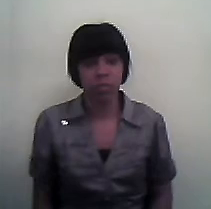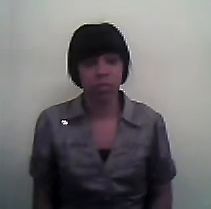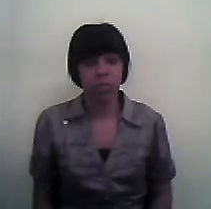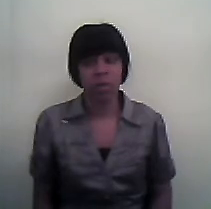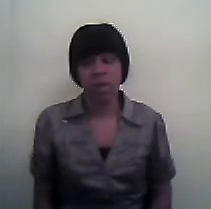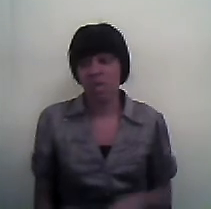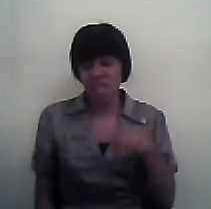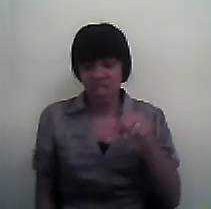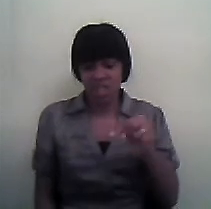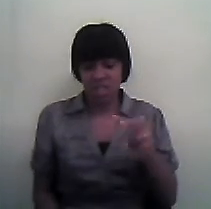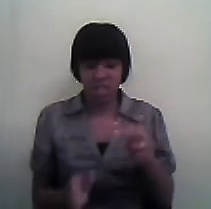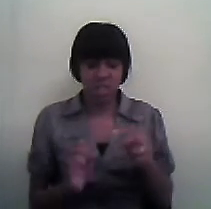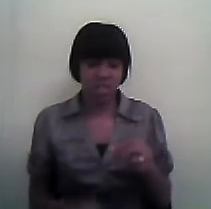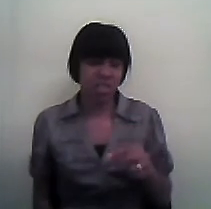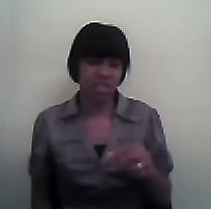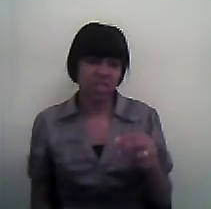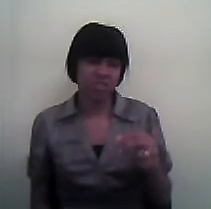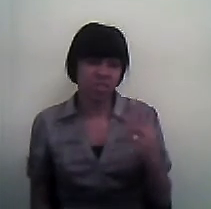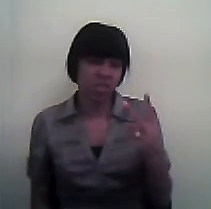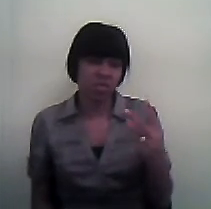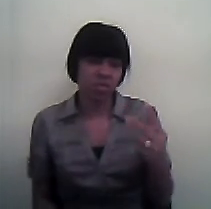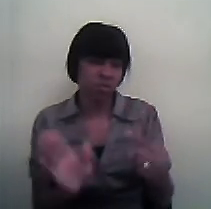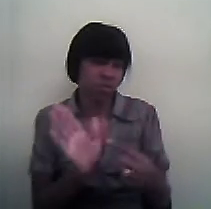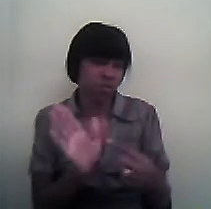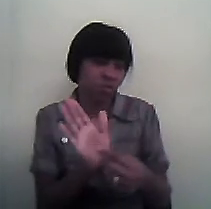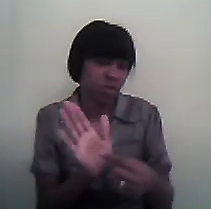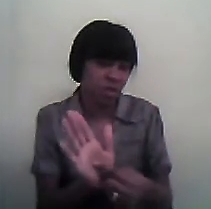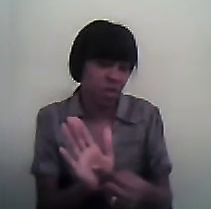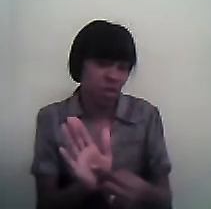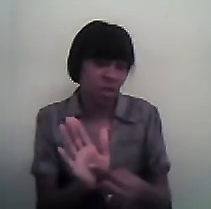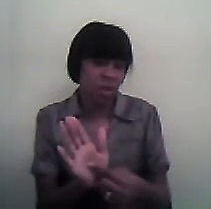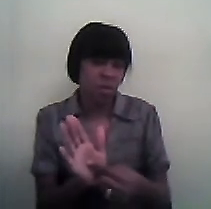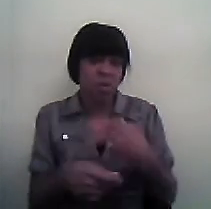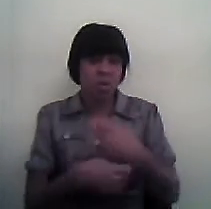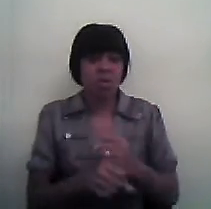can create reading, writing, and research projects for your students at all levels, and